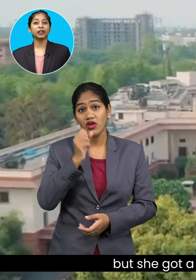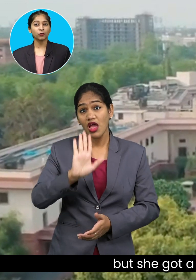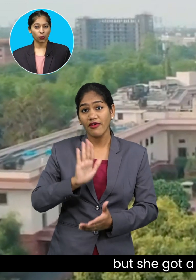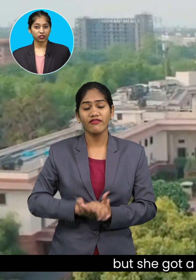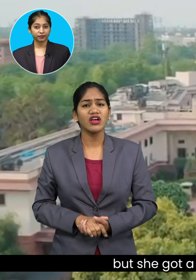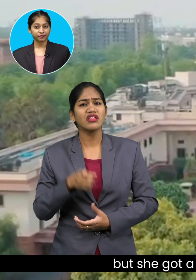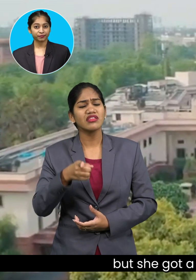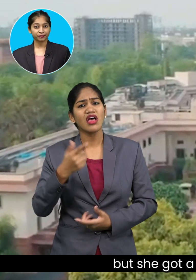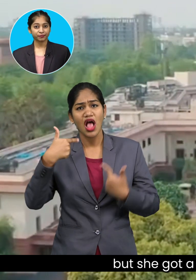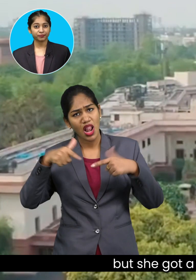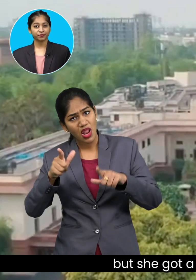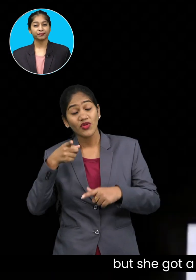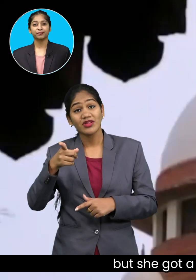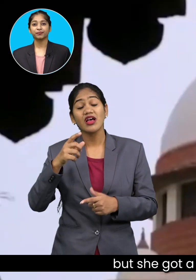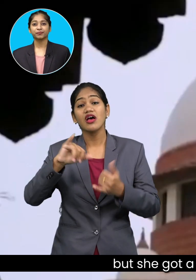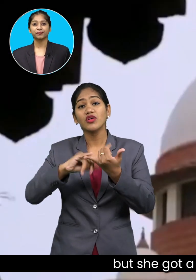the Supreme Court.